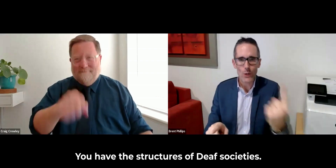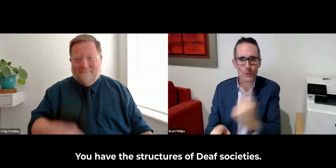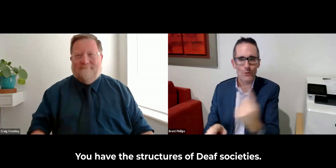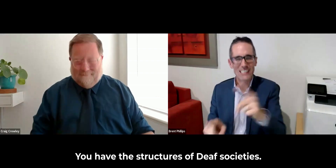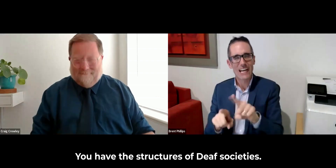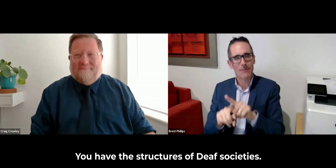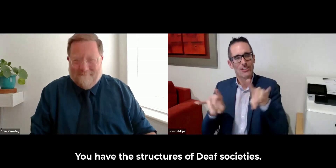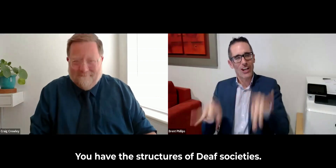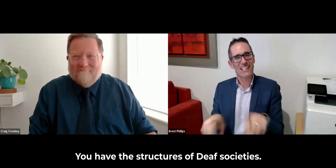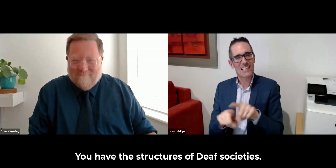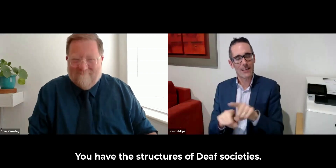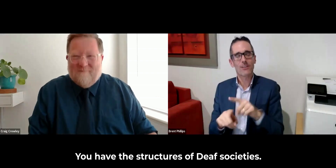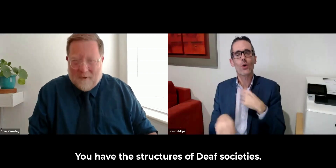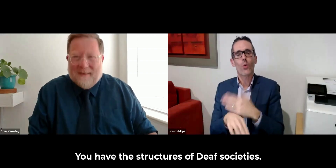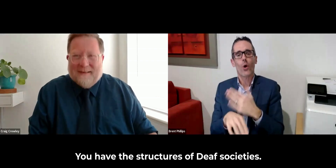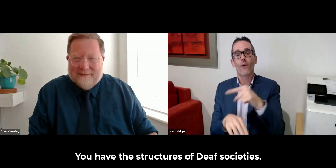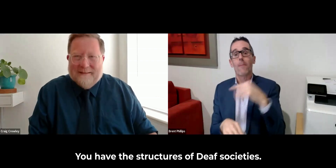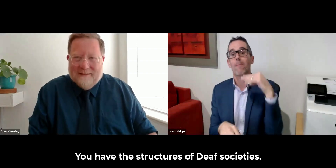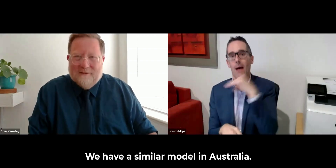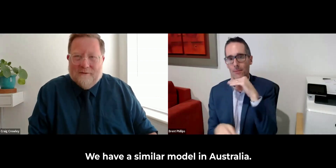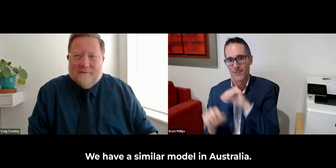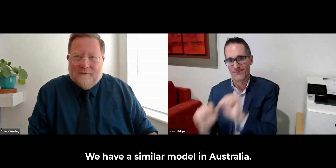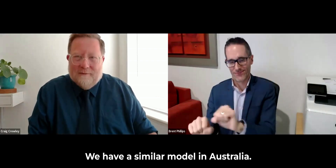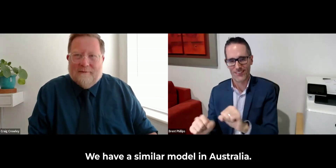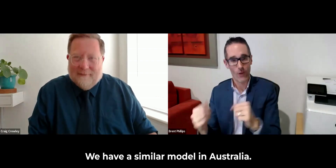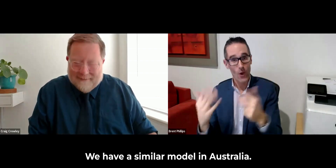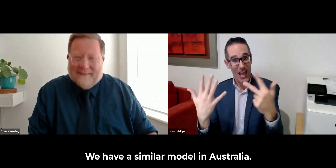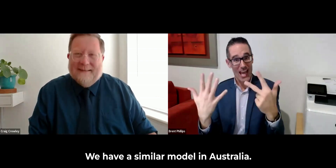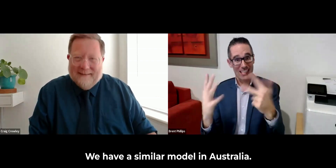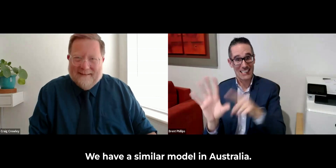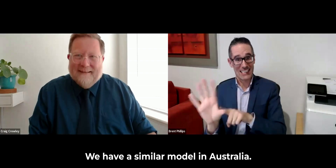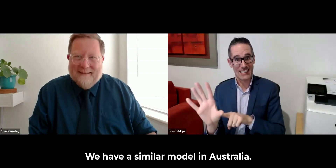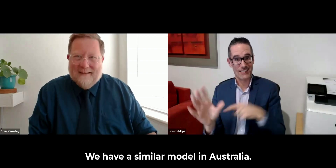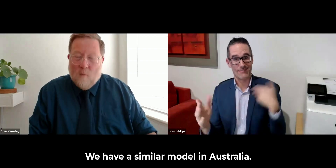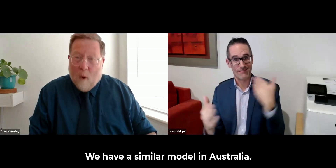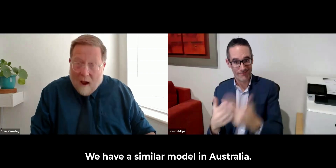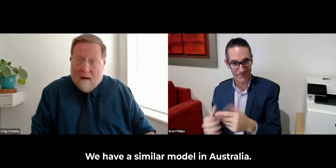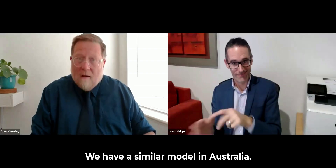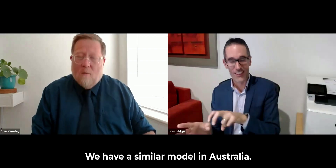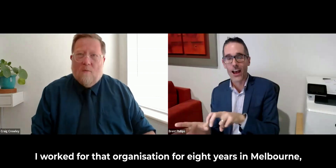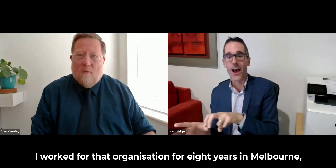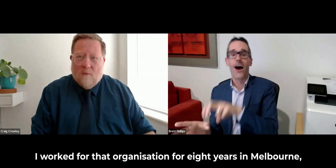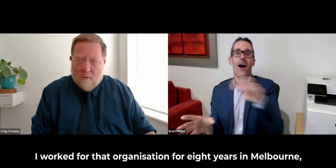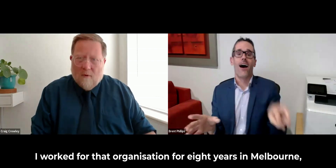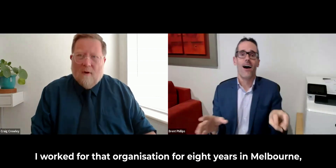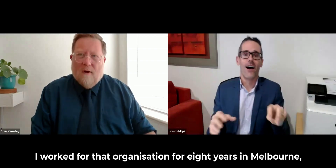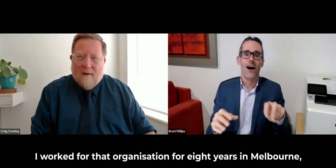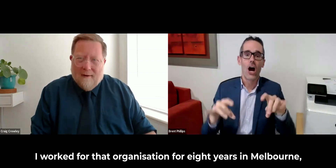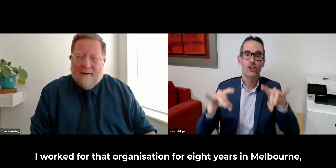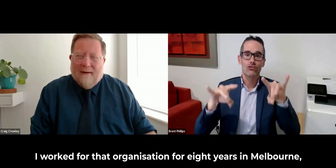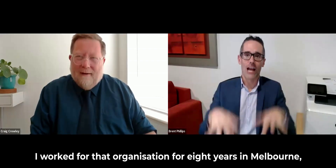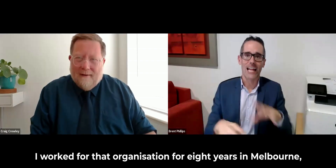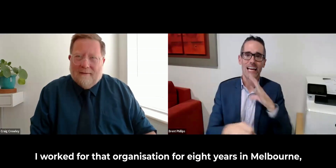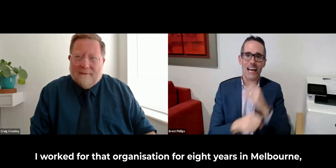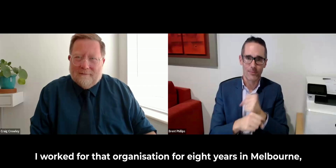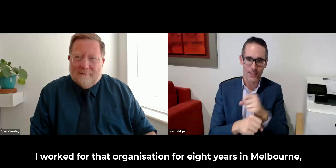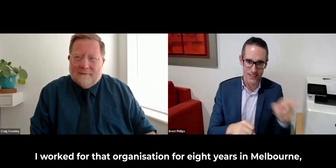the structures of deaf societies. We have a similar model in Australia. I worked for that organisation for 8 years in